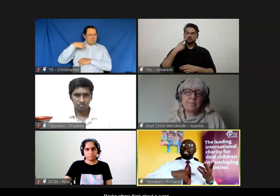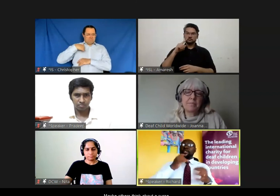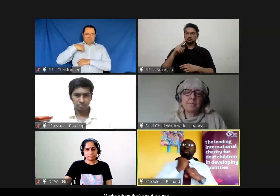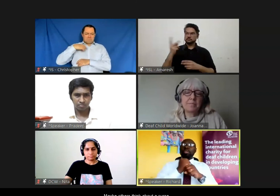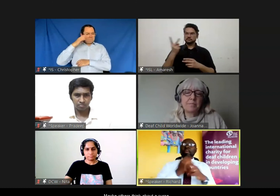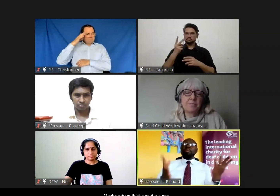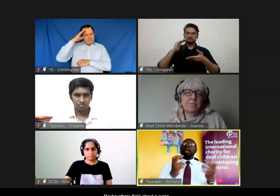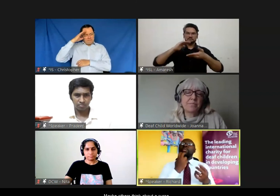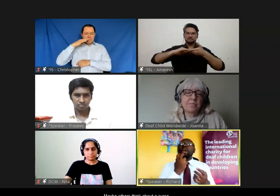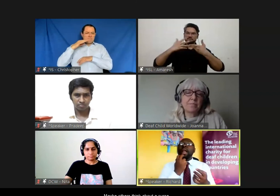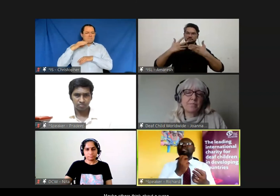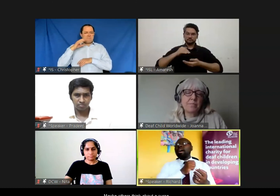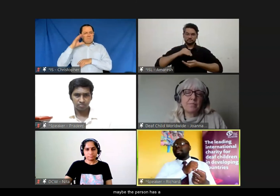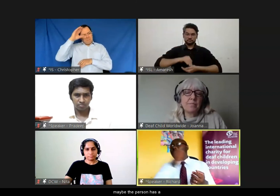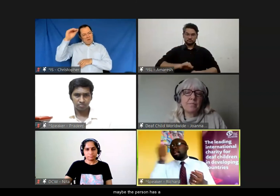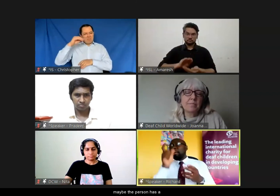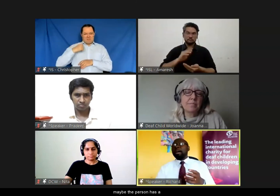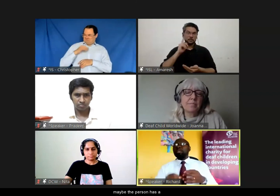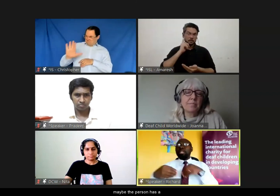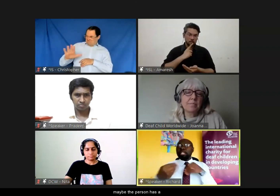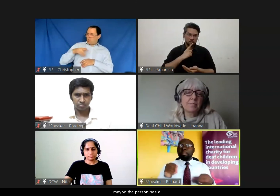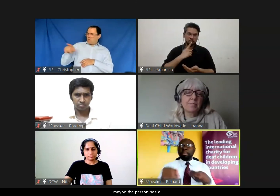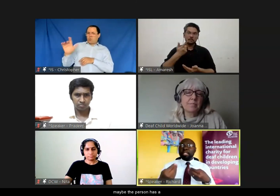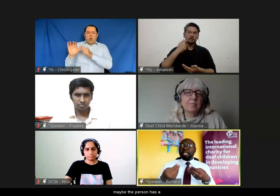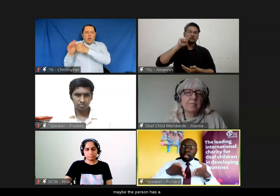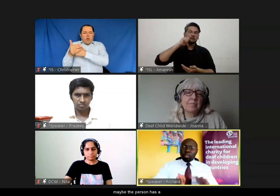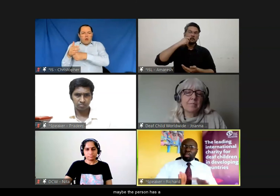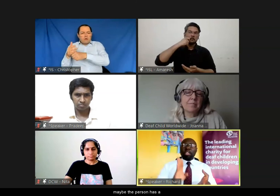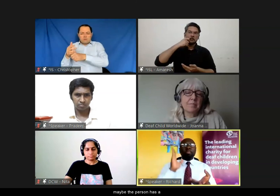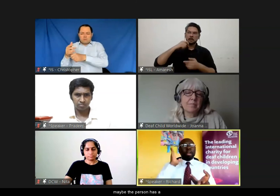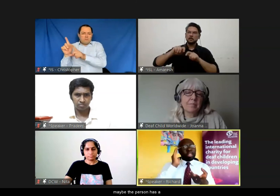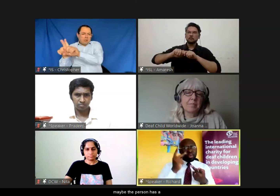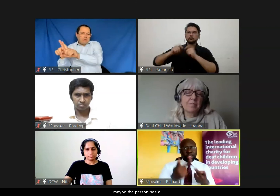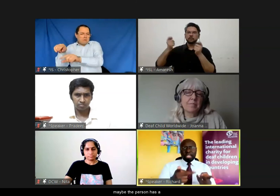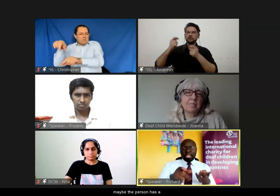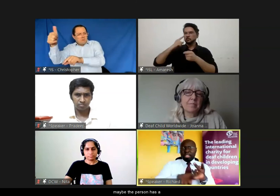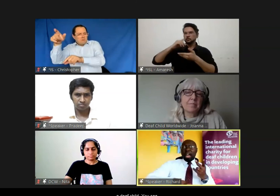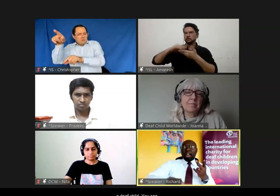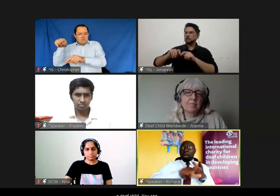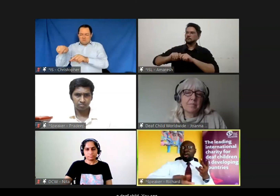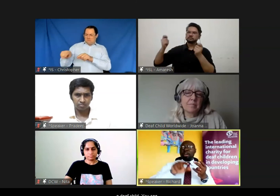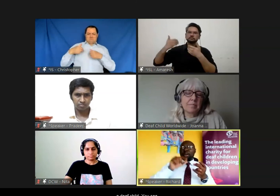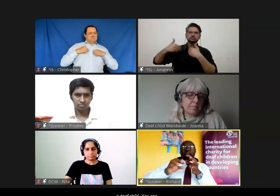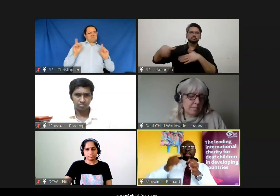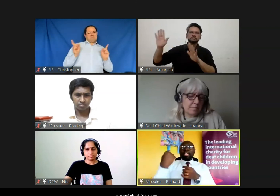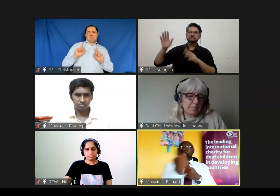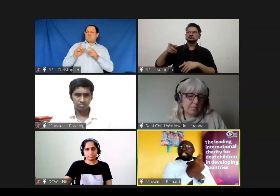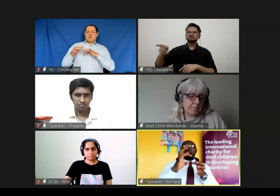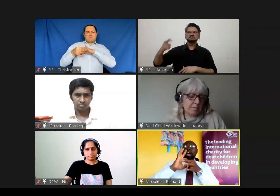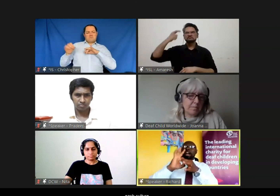Maybe others think about a curse. Maybe you loved a person who had disability, and so you gave birth to a deaf child.